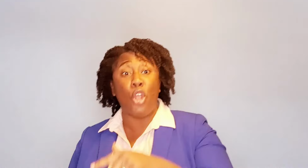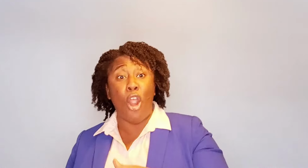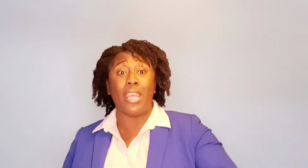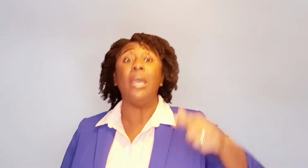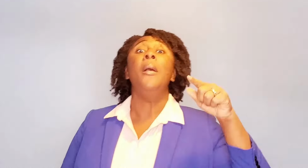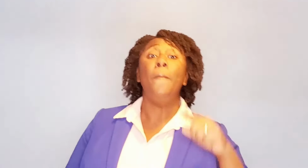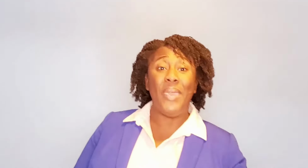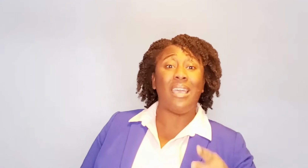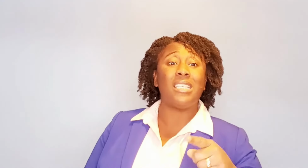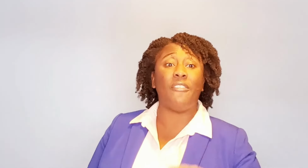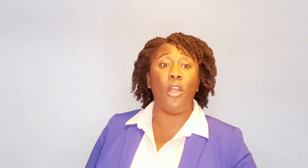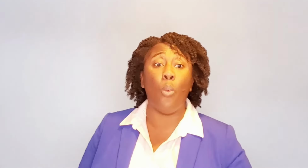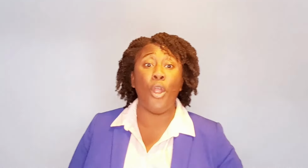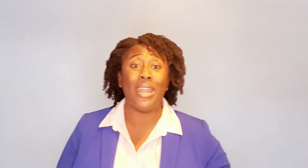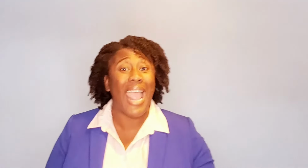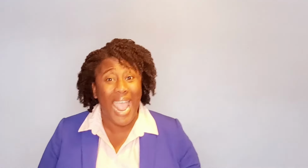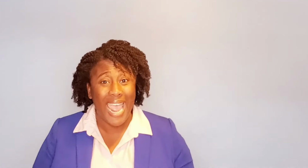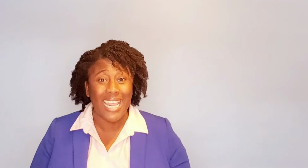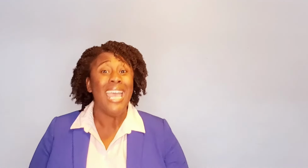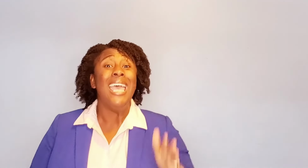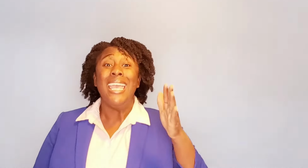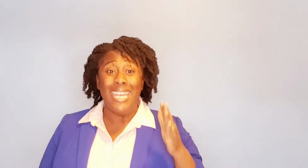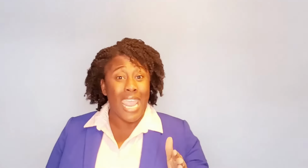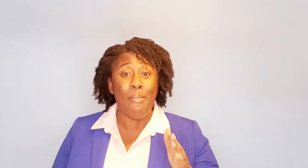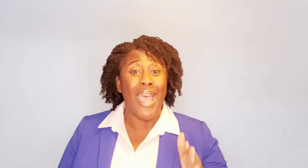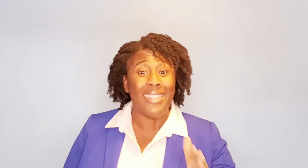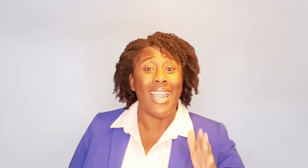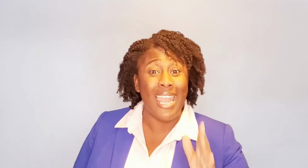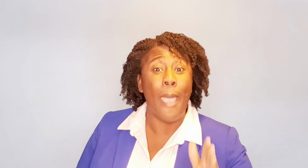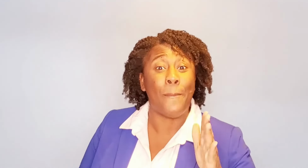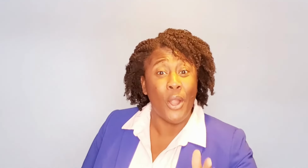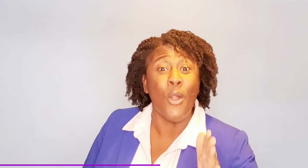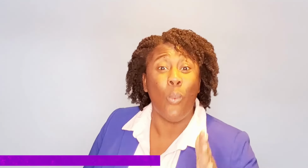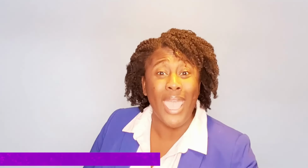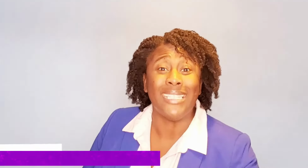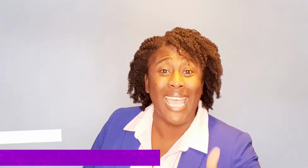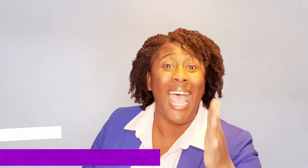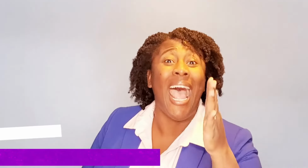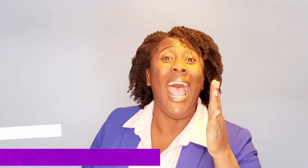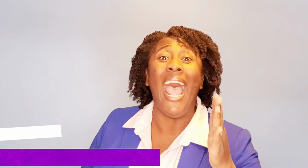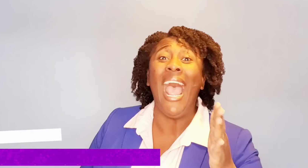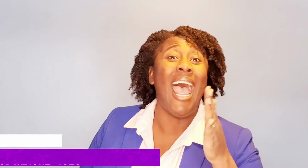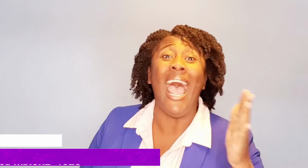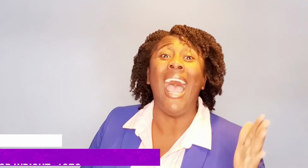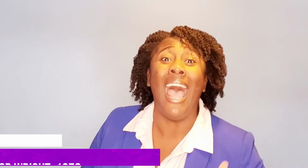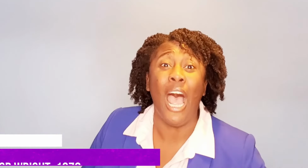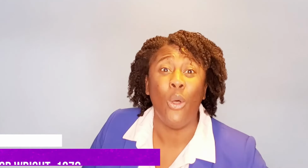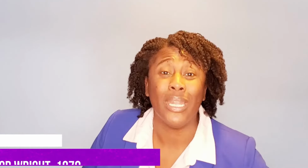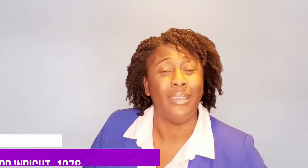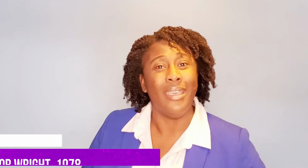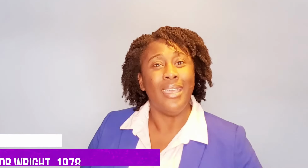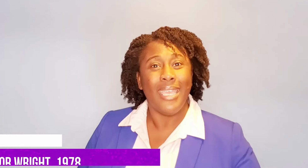Jordan because of her word. And Naaman the leper went down